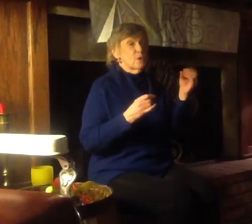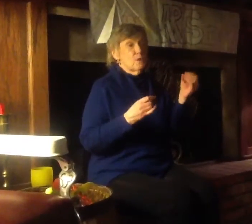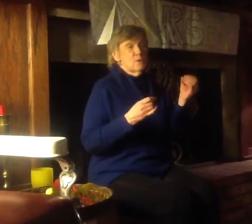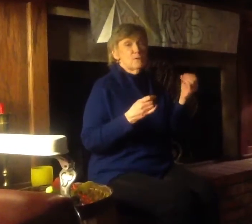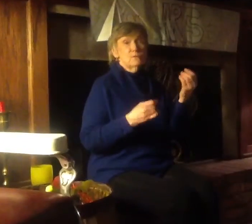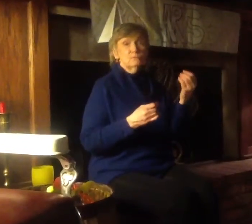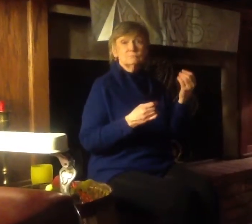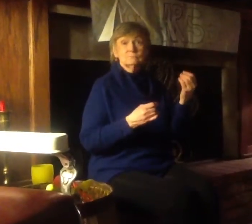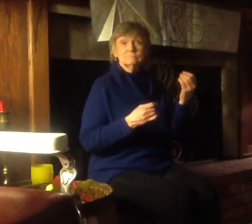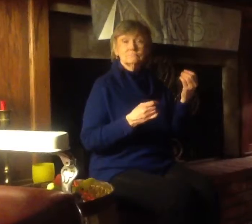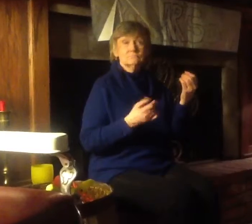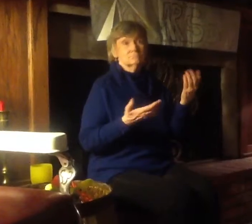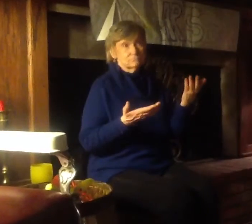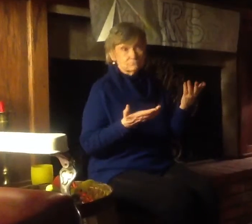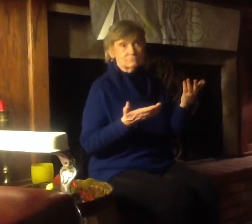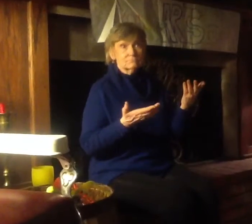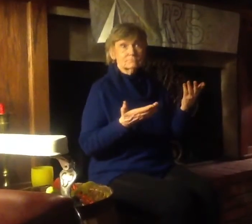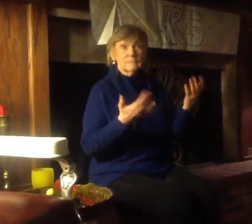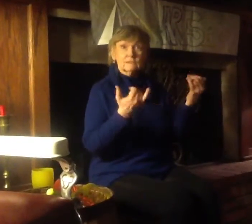So